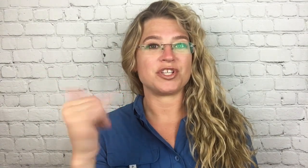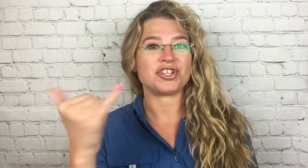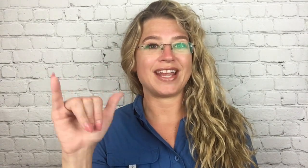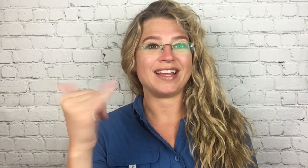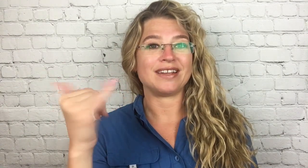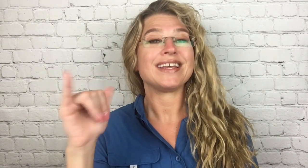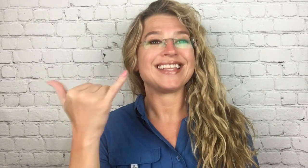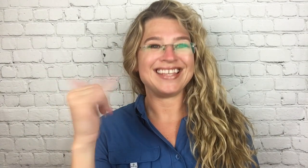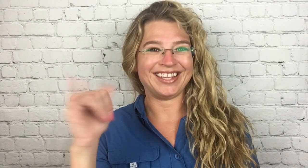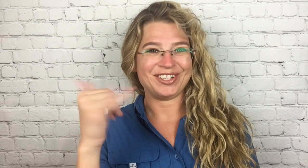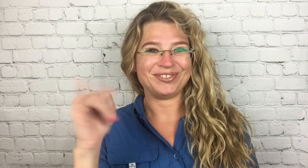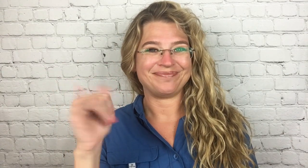your hand, yellow.